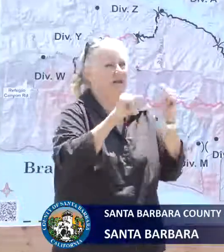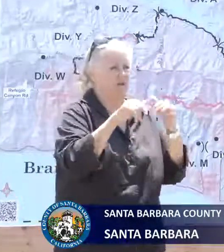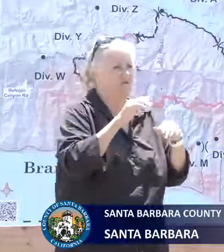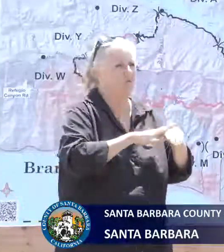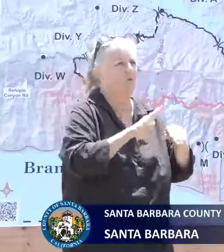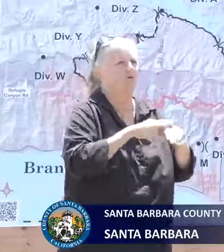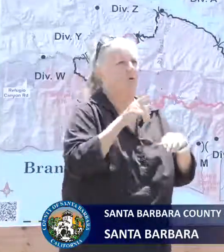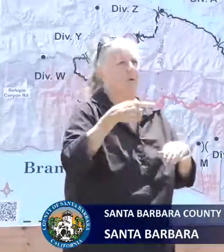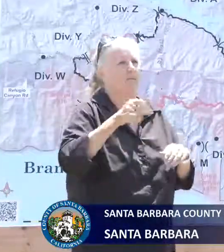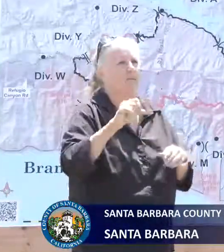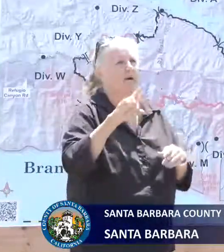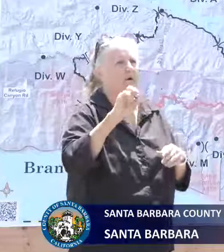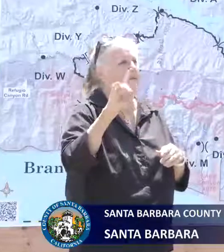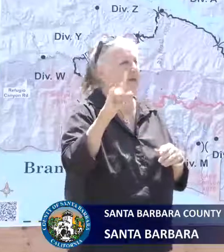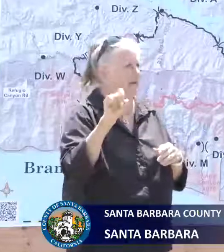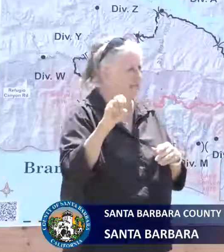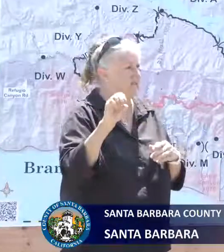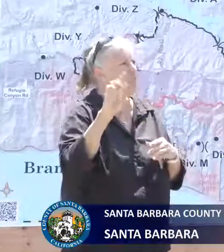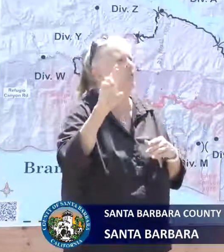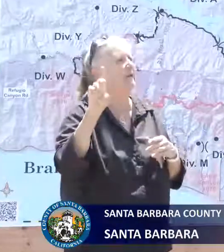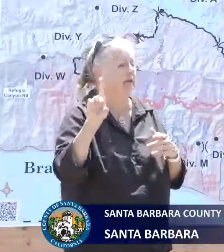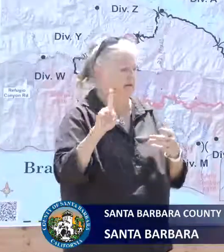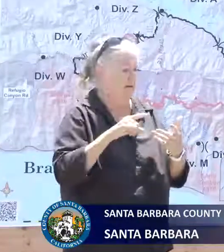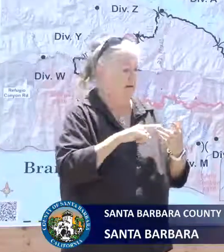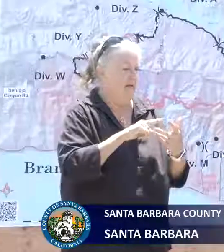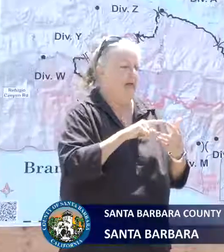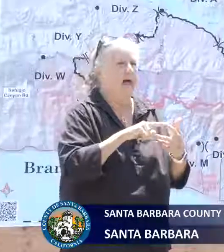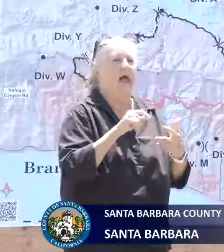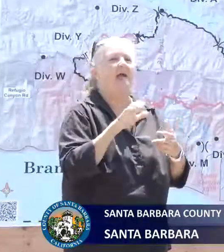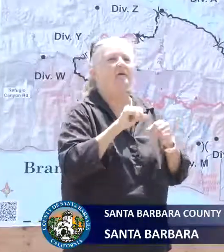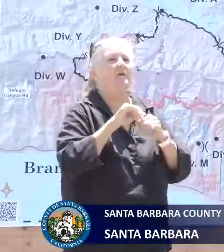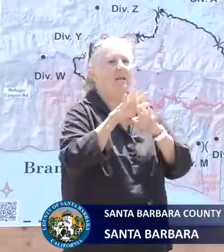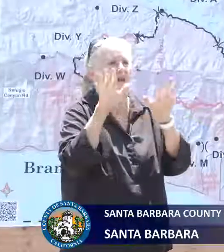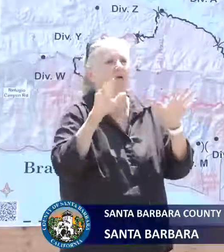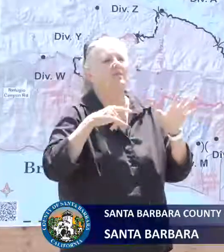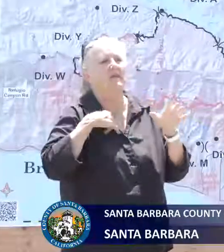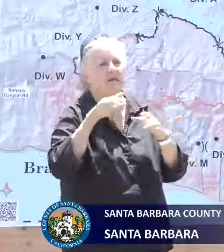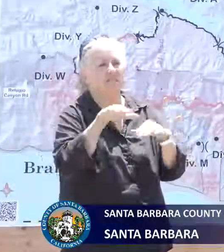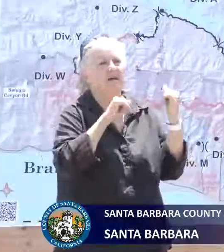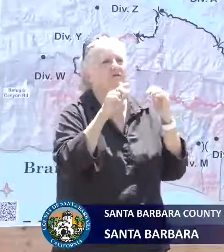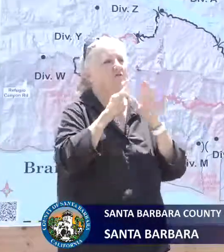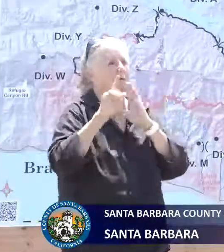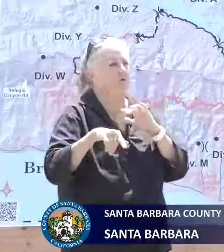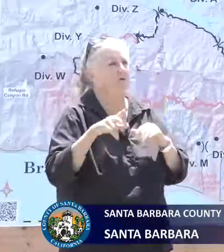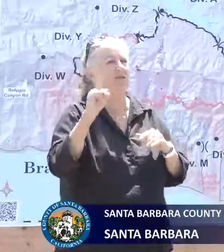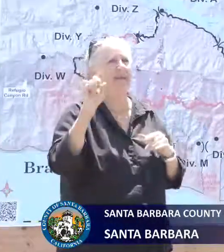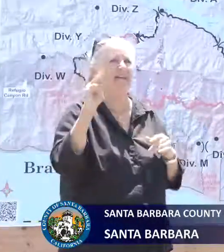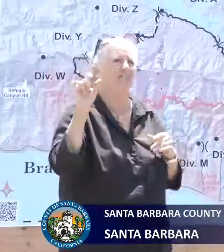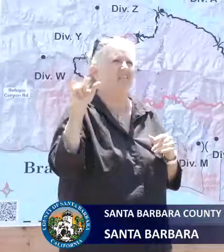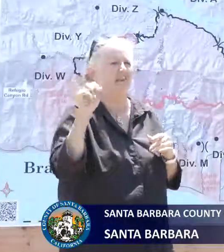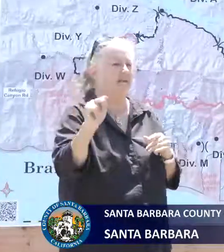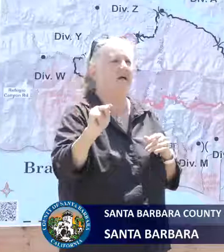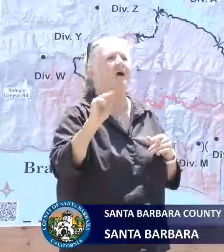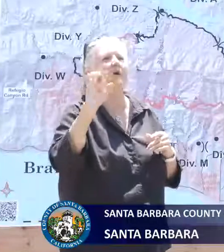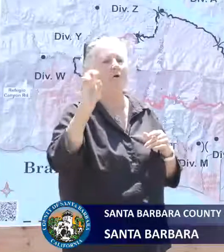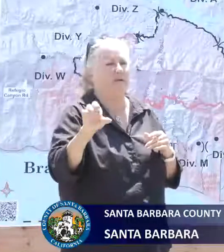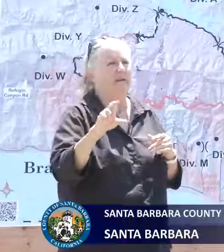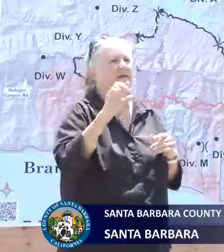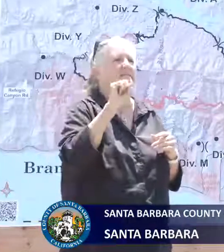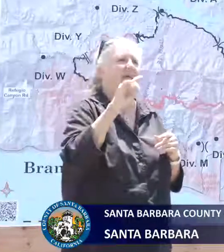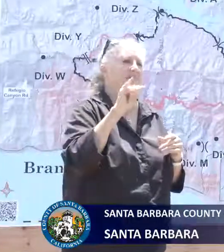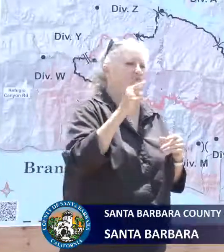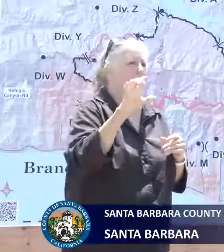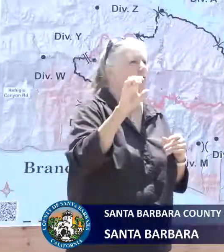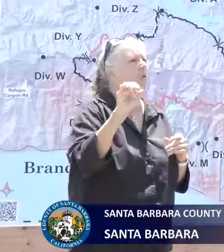Road, and I also cleared the evacuation order for West Camino Cielo, Kinnavan Road, Stagecoach Road, and Cold Spring Tavern.